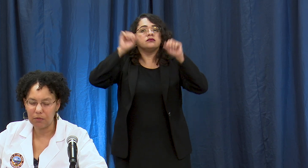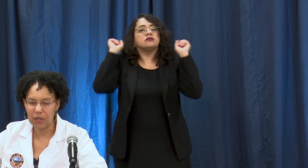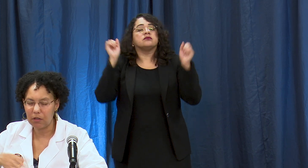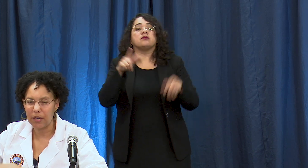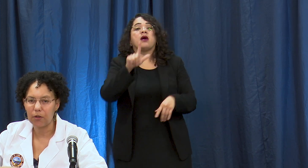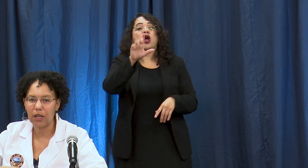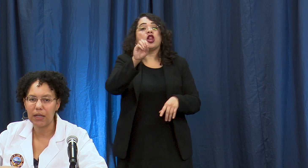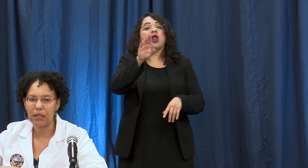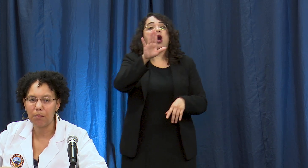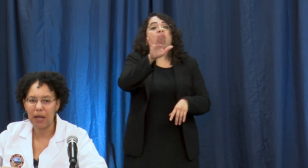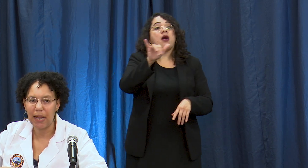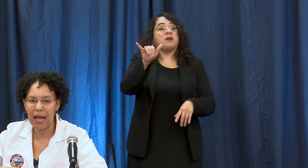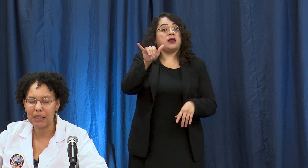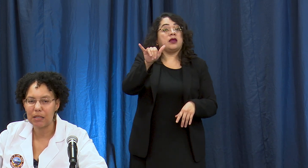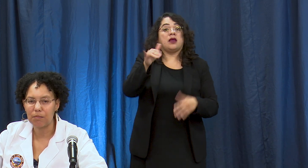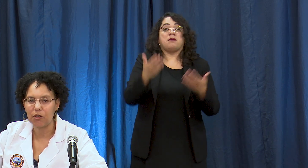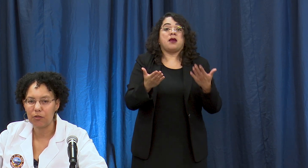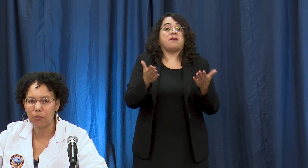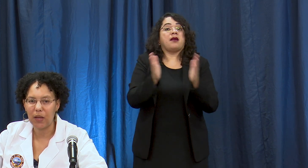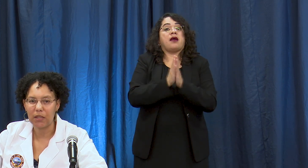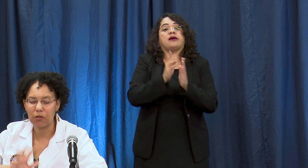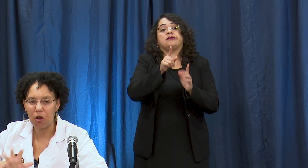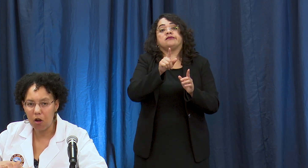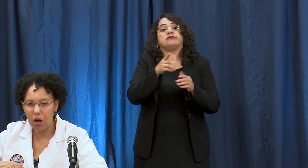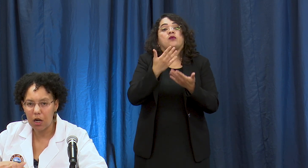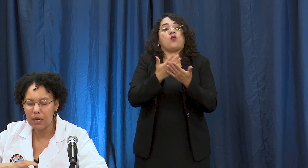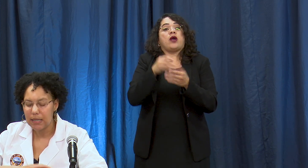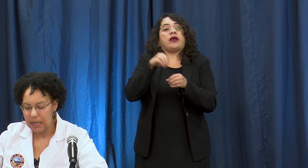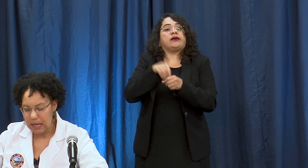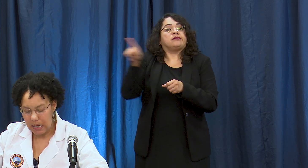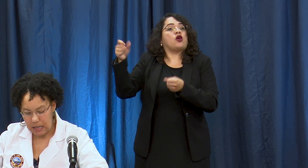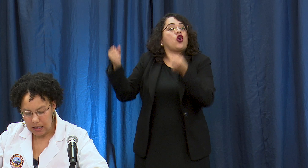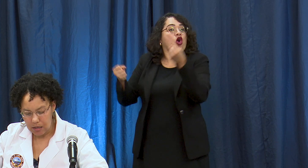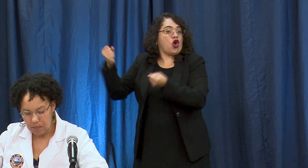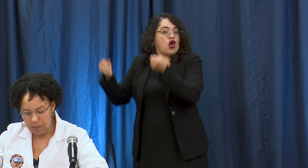waiting to get their hair cut. They might ask them to wait in their car.